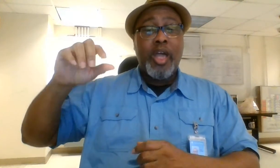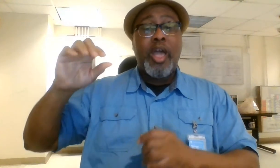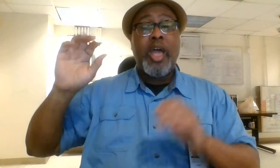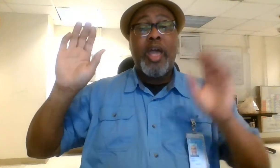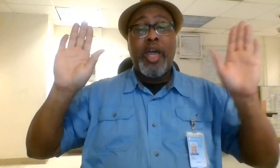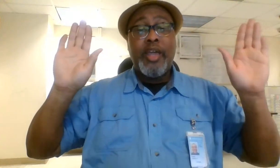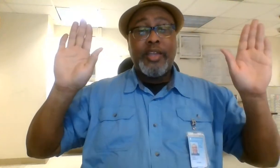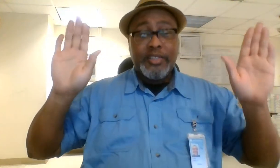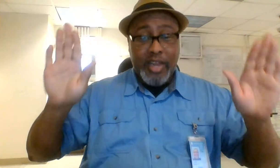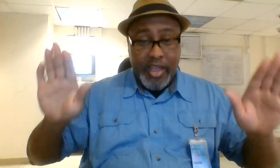Islam.